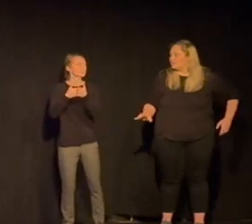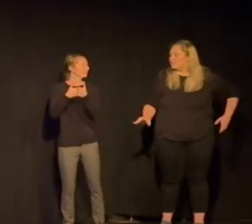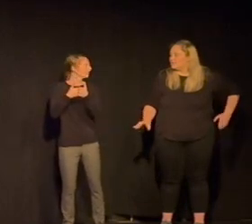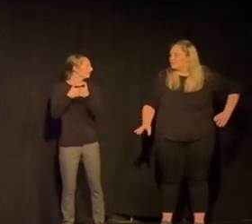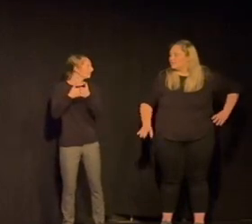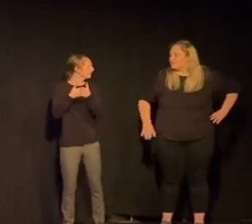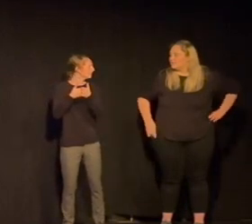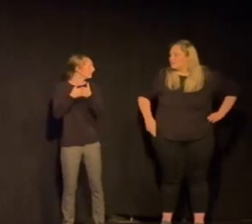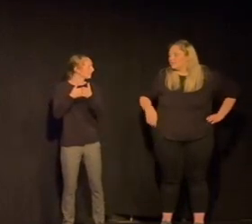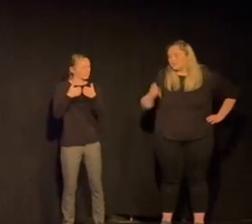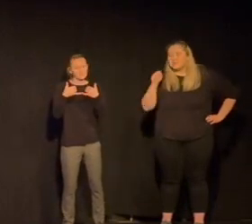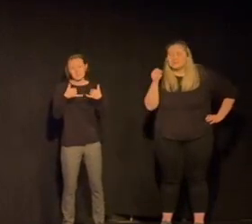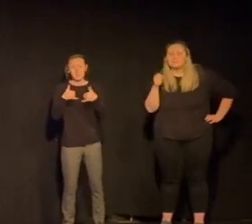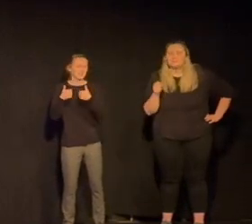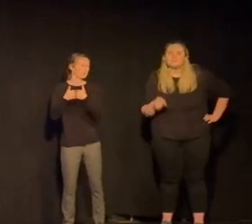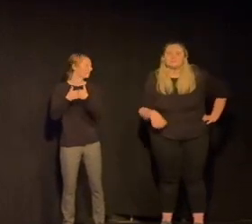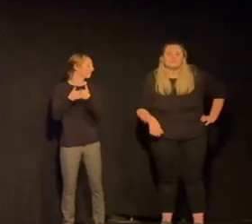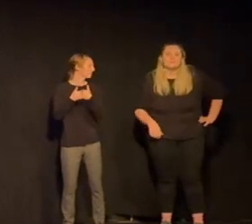Yes.